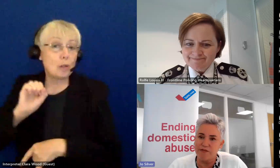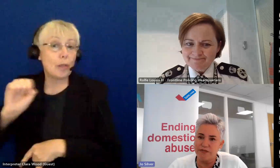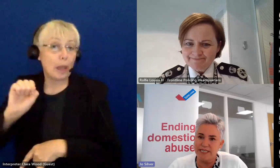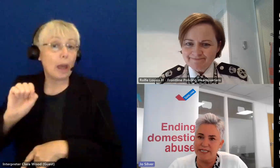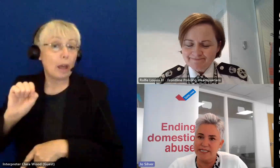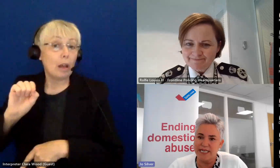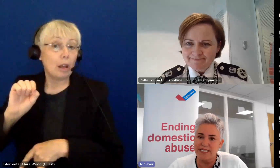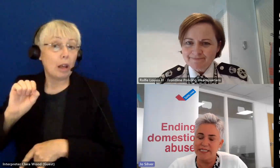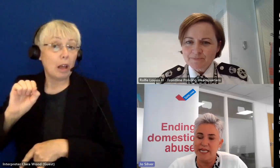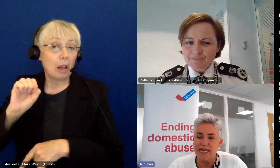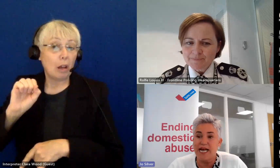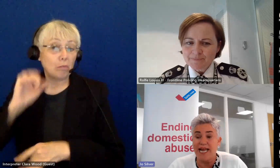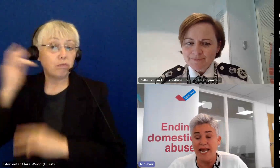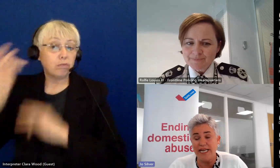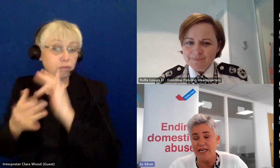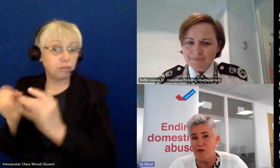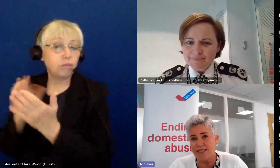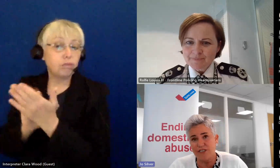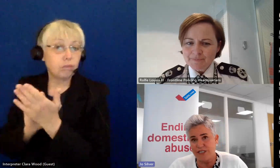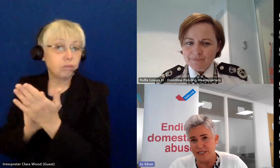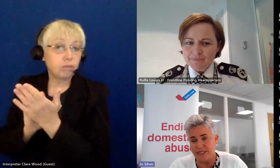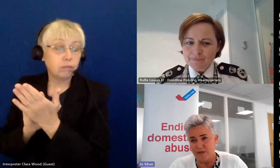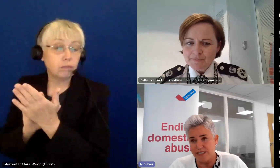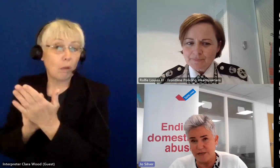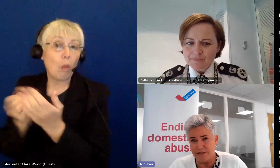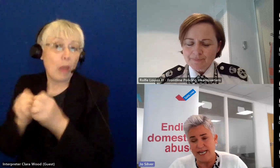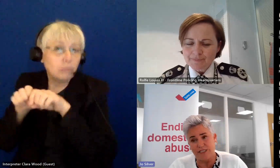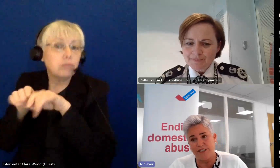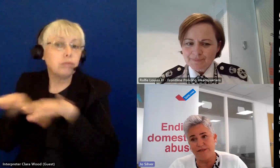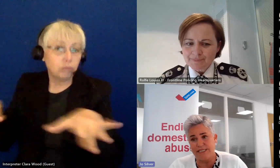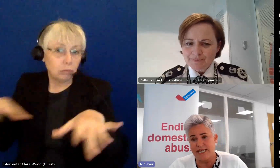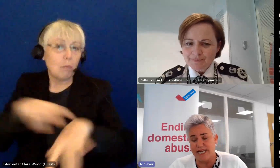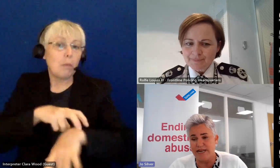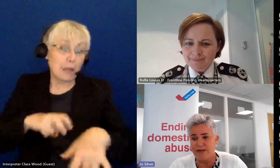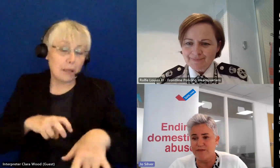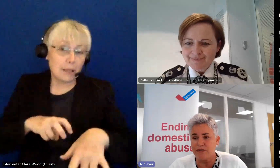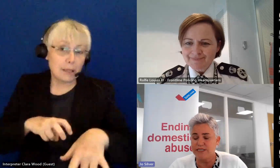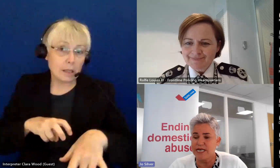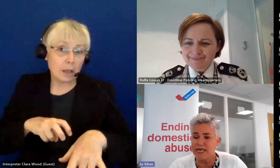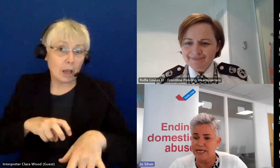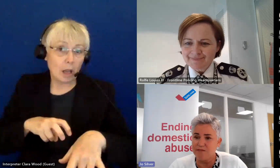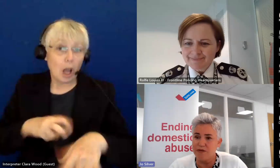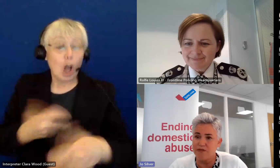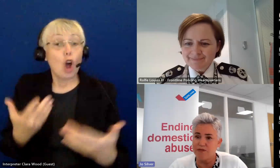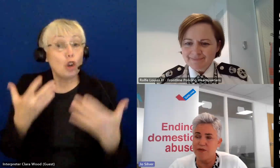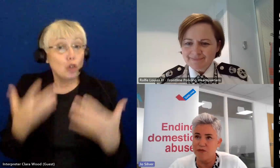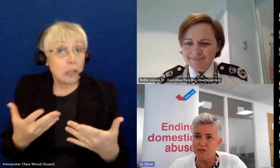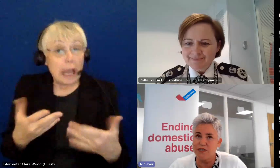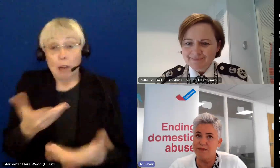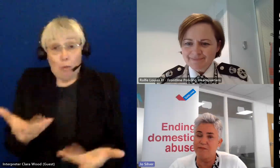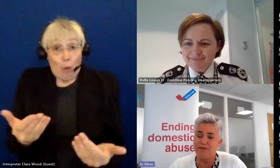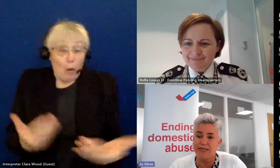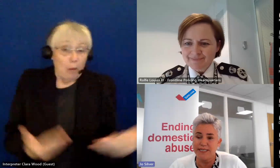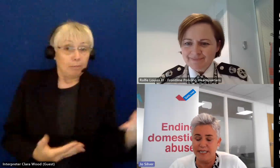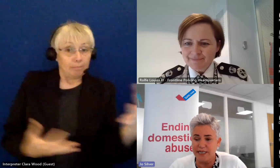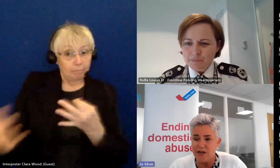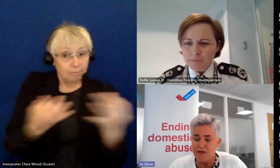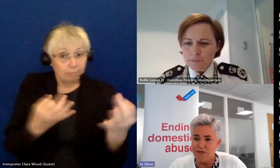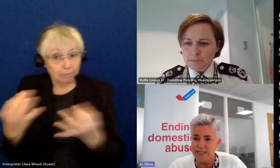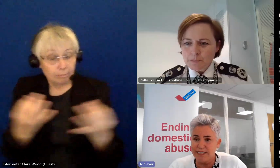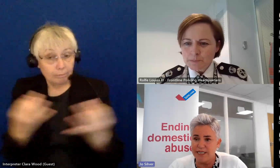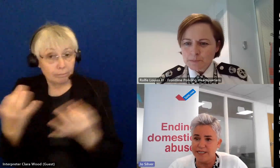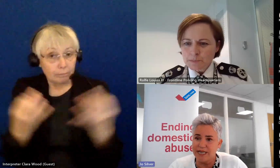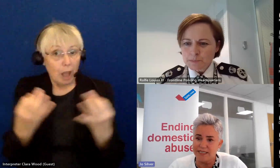for their audiences. And any questions that we don't get to today, if we haven't got time, we will also be